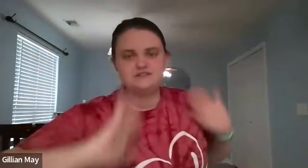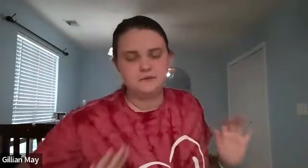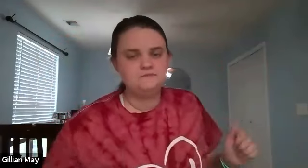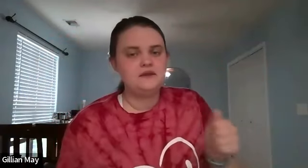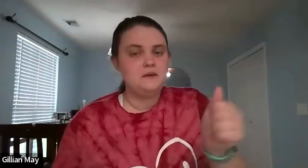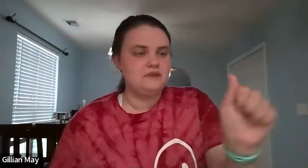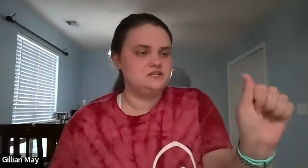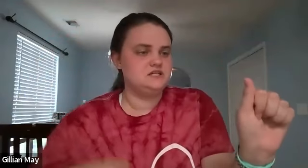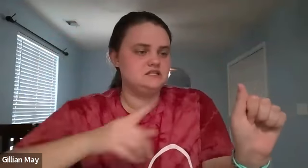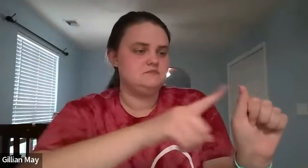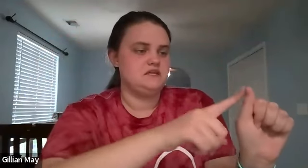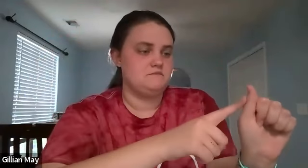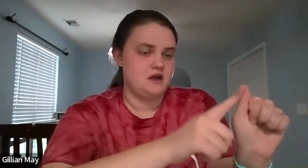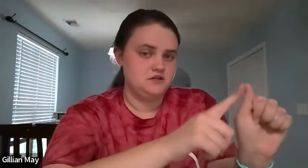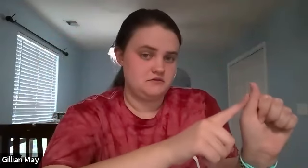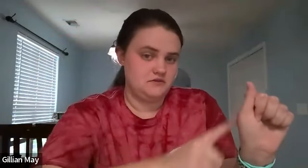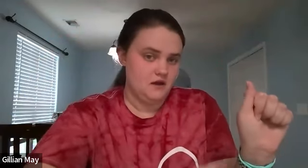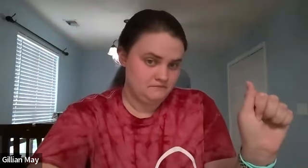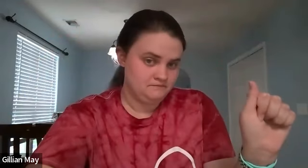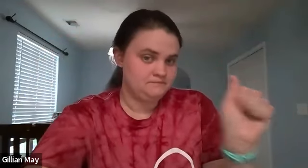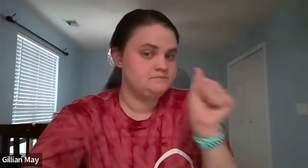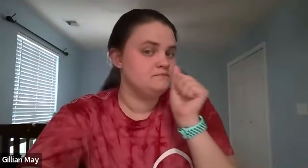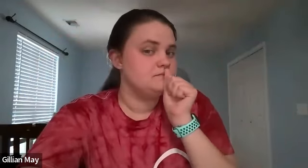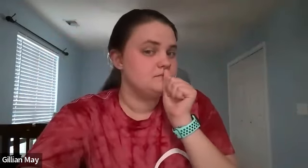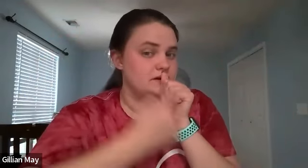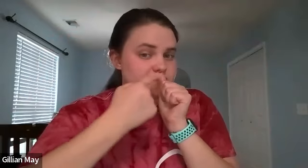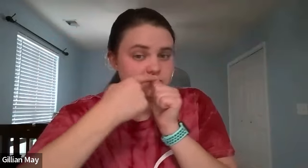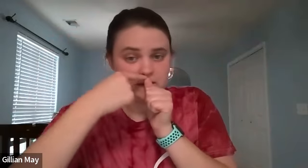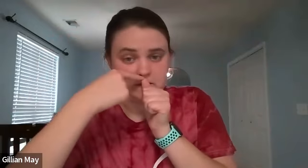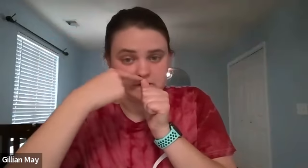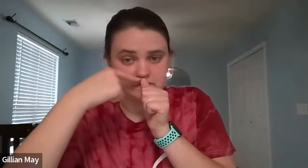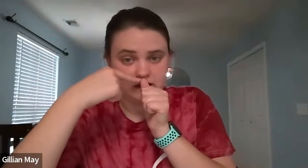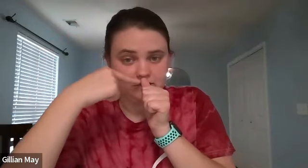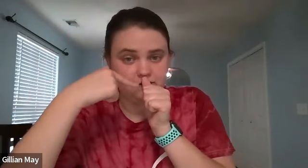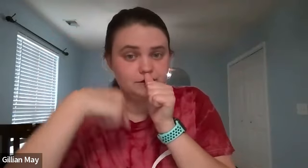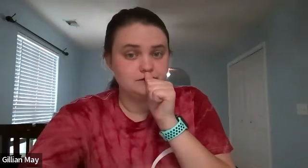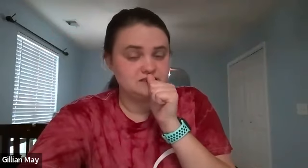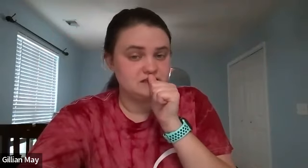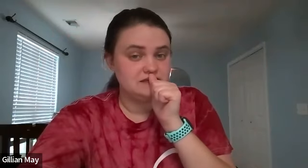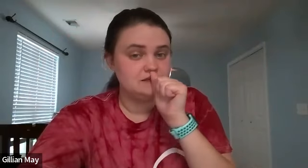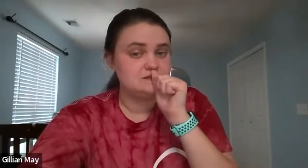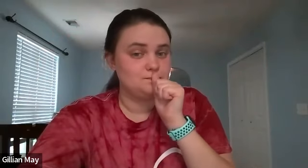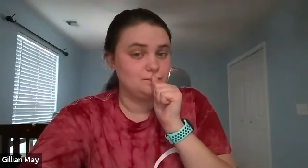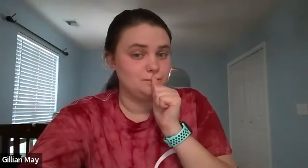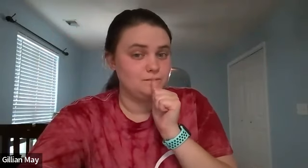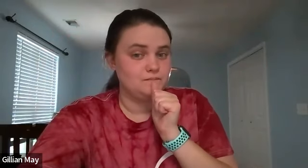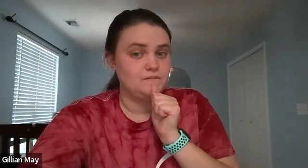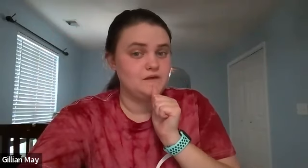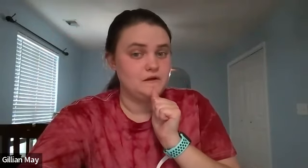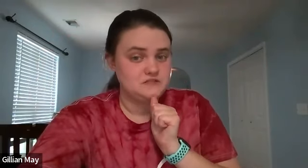So patient is going to be the back of your thumb. Goes from like the top of where your nose ends and goes